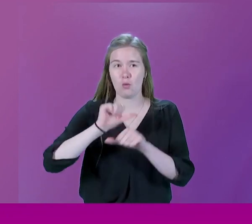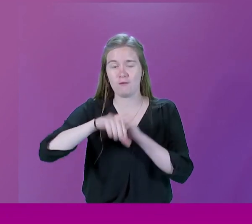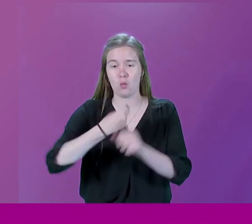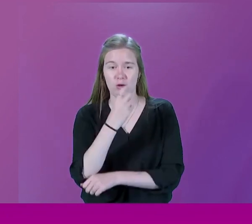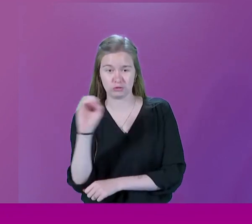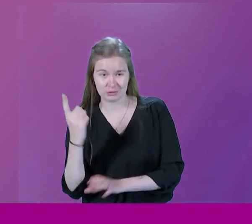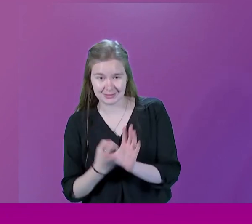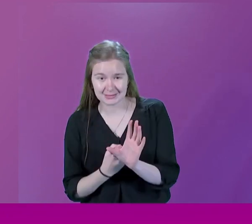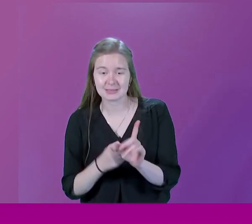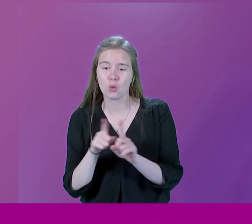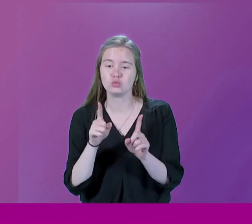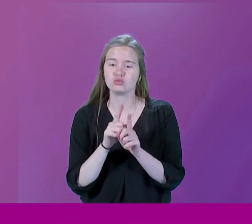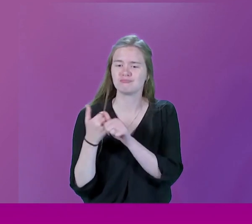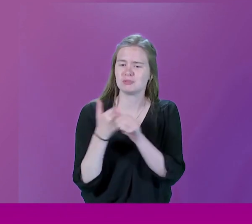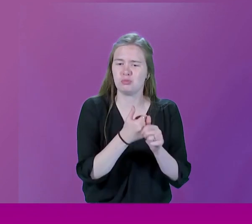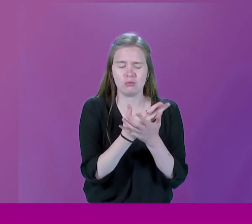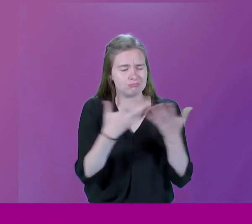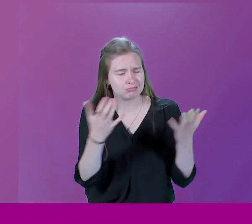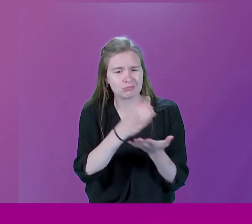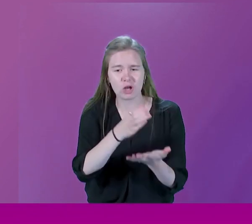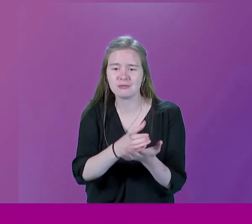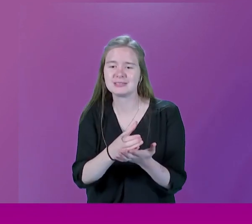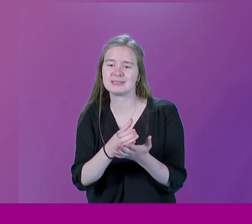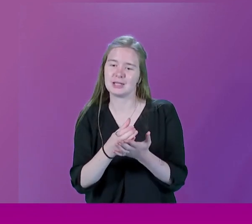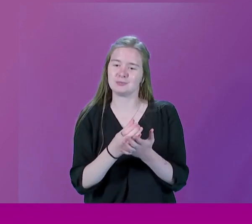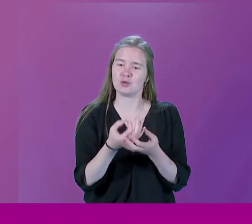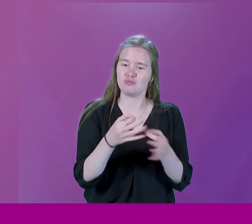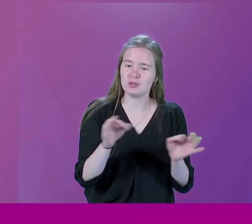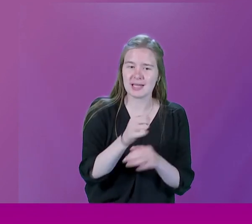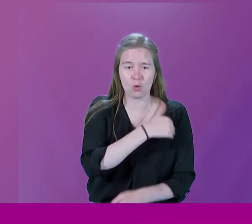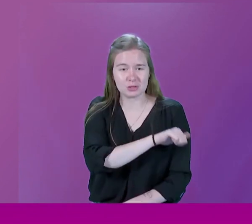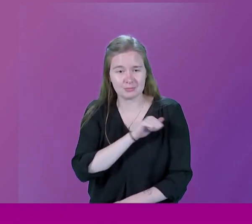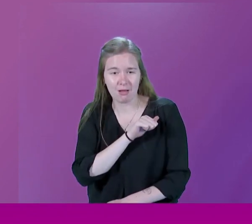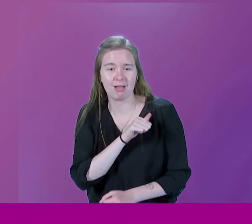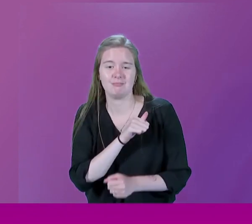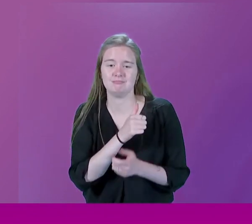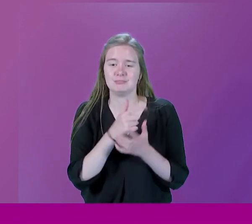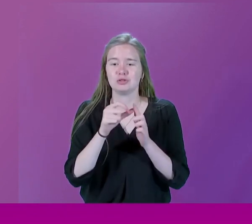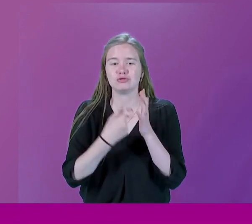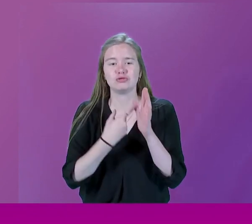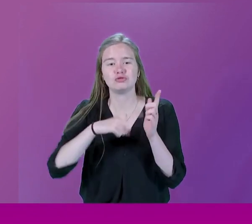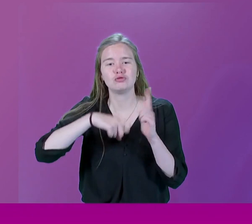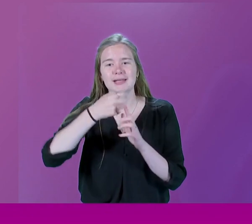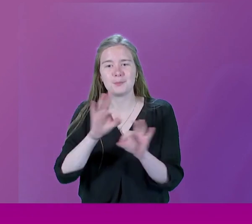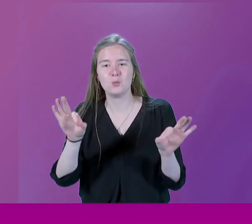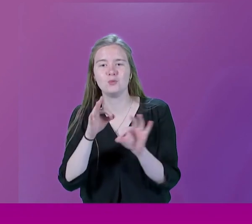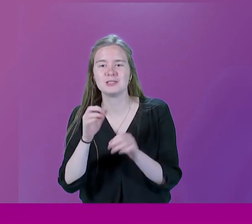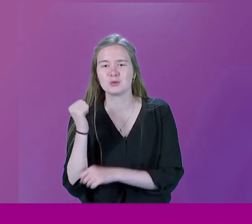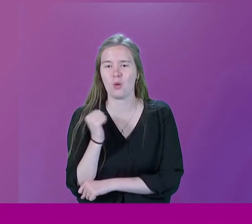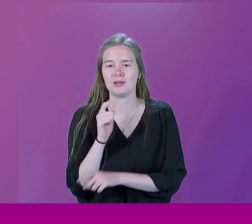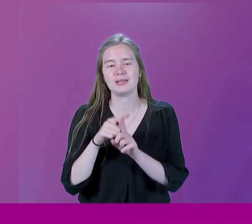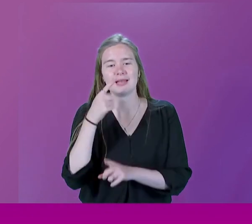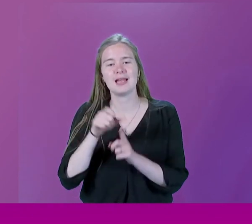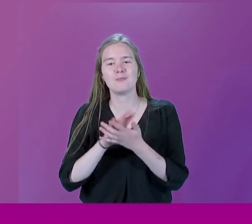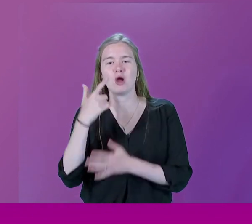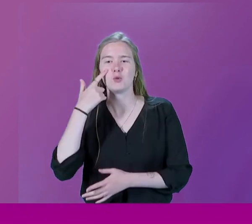well as being patron and a supporter of many charities, including Music and Hospital and Arts, Drake Music Scotland, and Edinburgh Youth